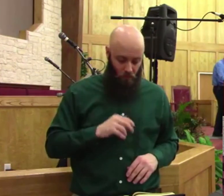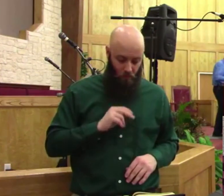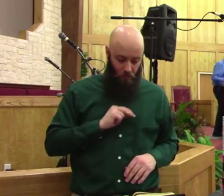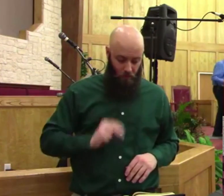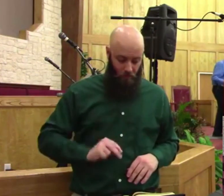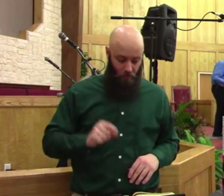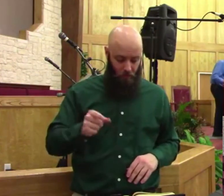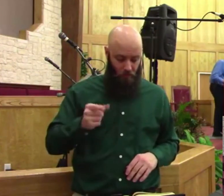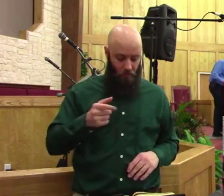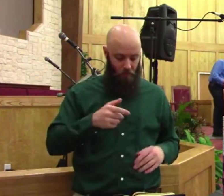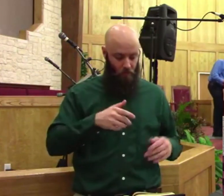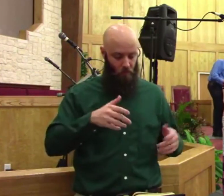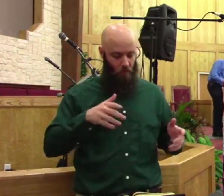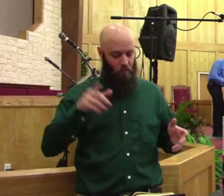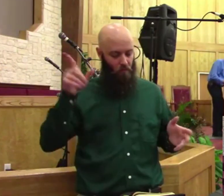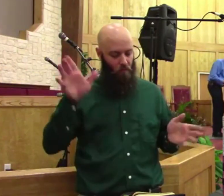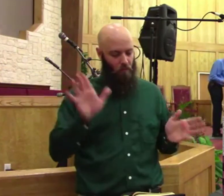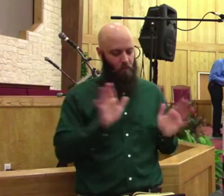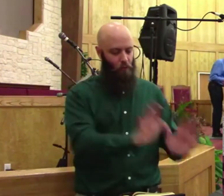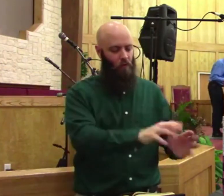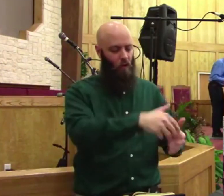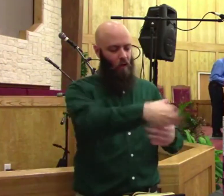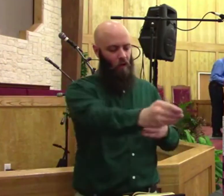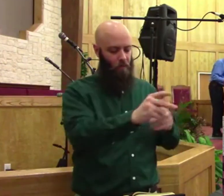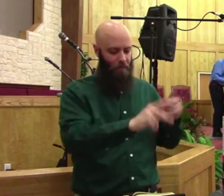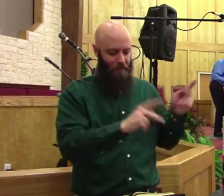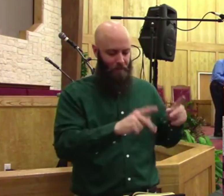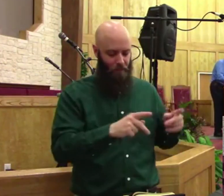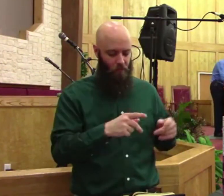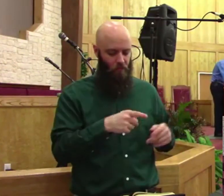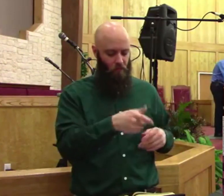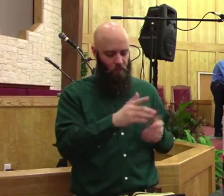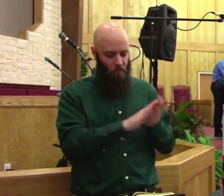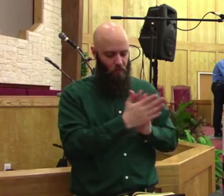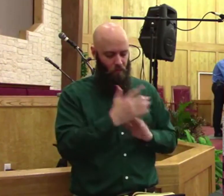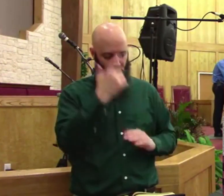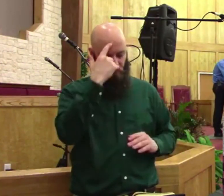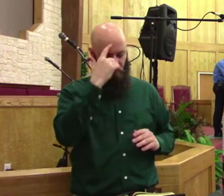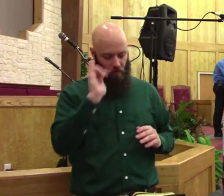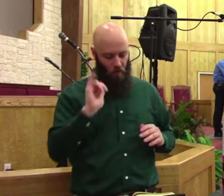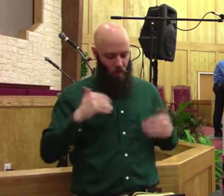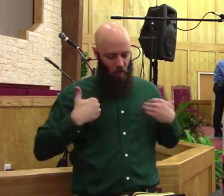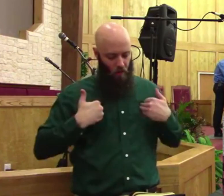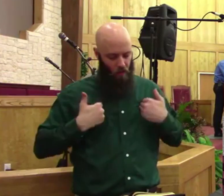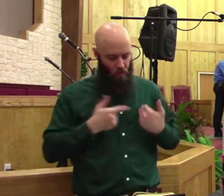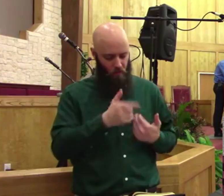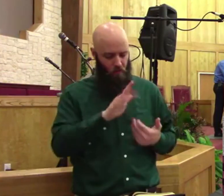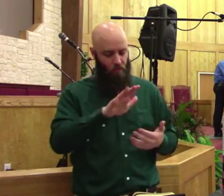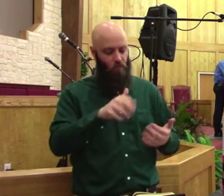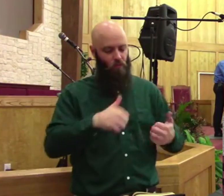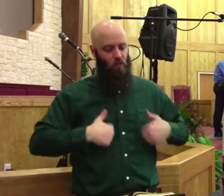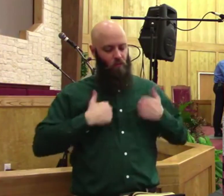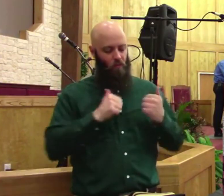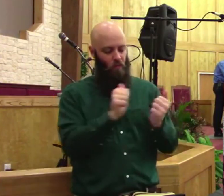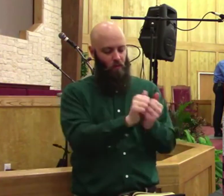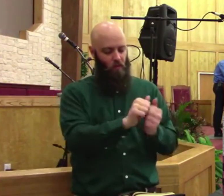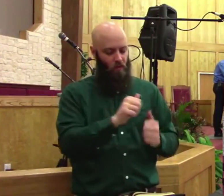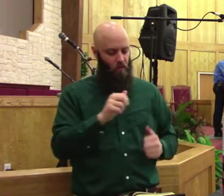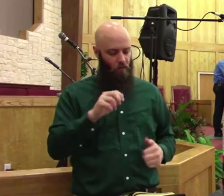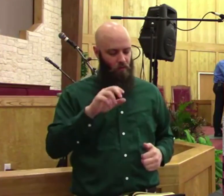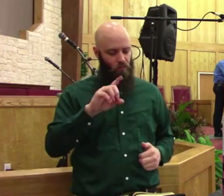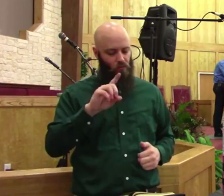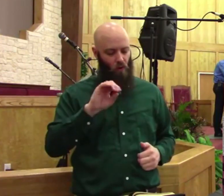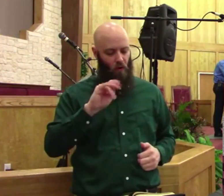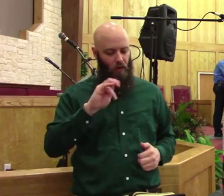the children of mankind, and his mind was made like that of a beast, and his dwelling was with the wild donkeys. He was